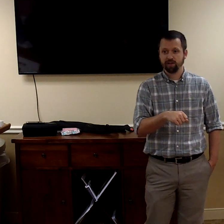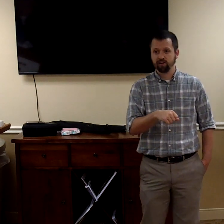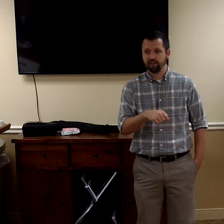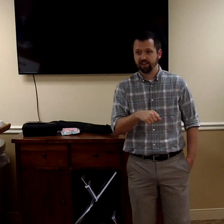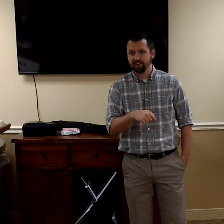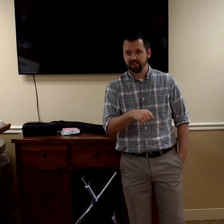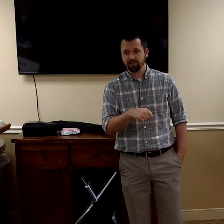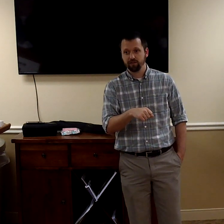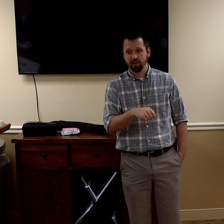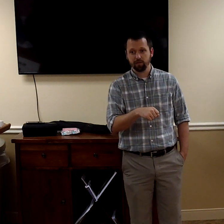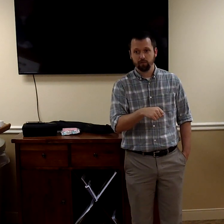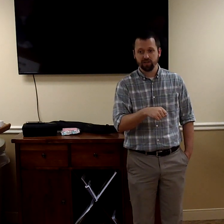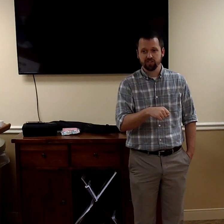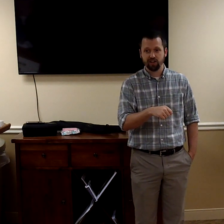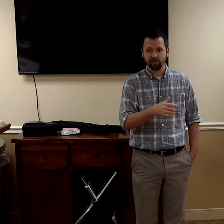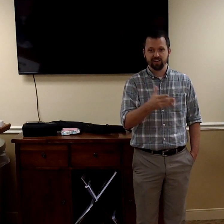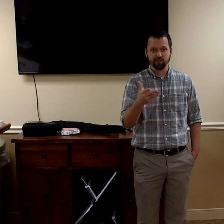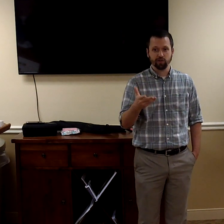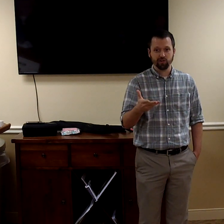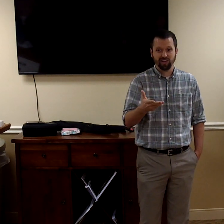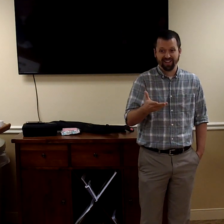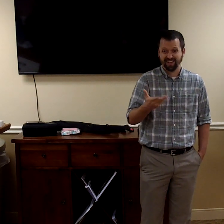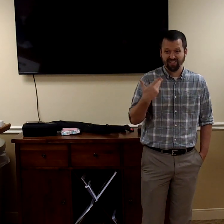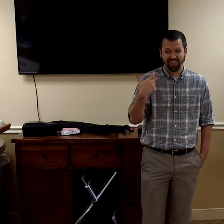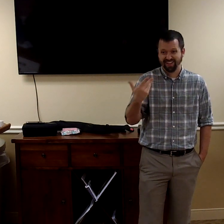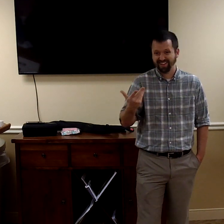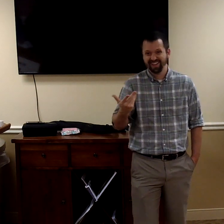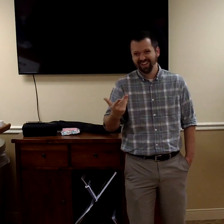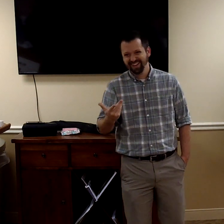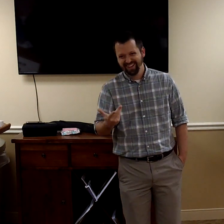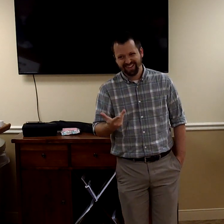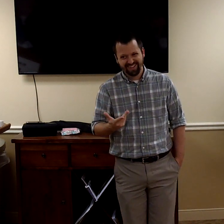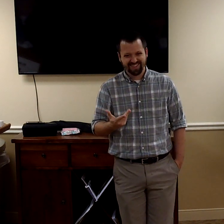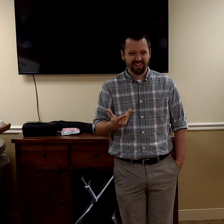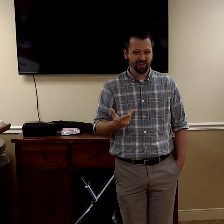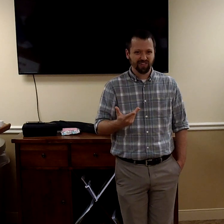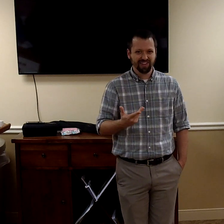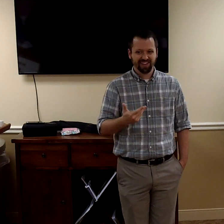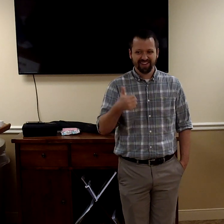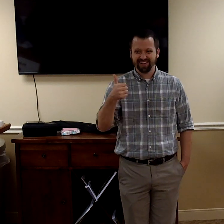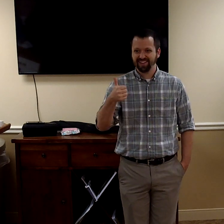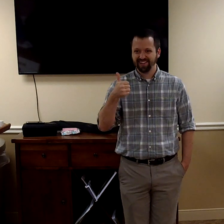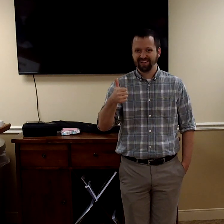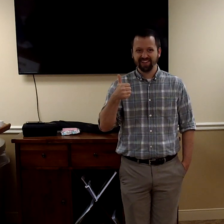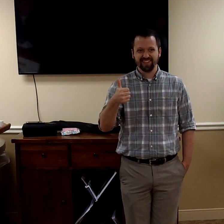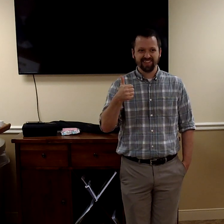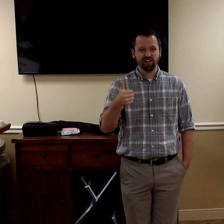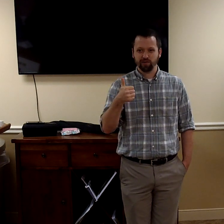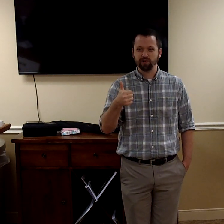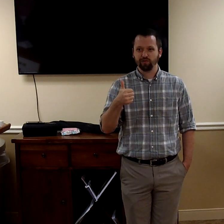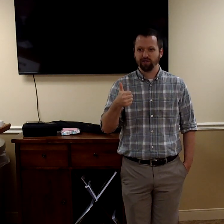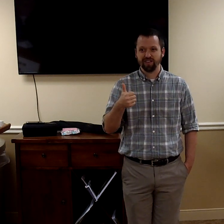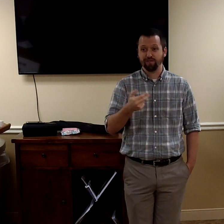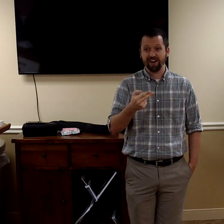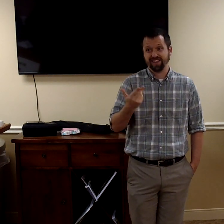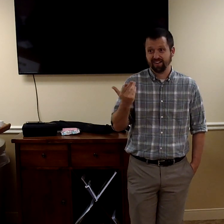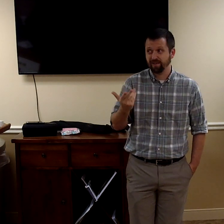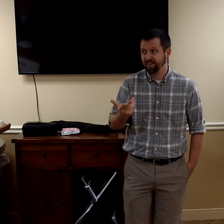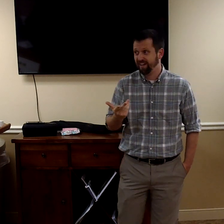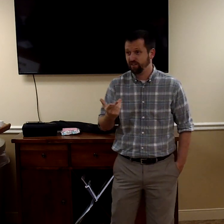beer, and which lottery ticket would you like? That's all I can. So, good, you know, useful stuff right there. I mean, I use it